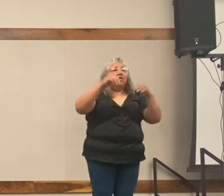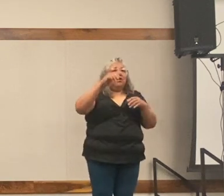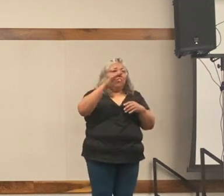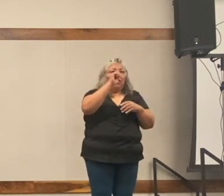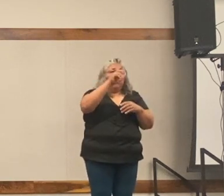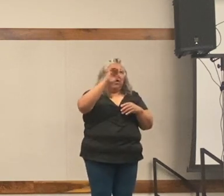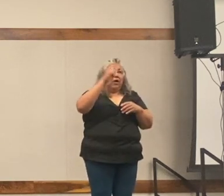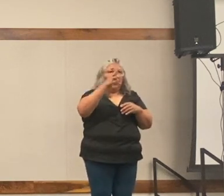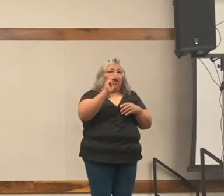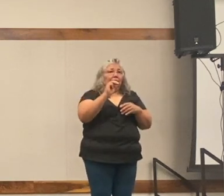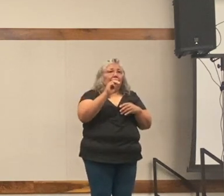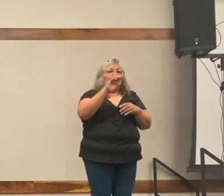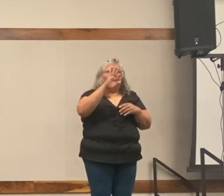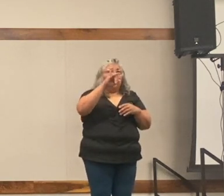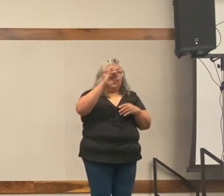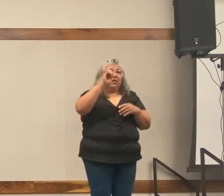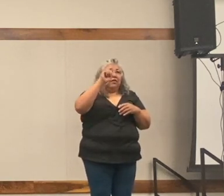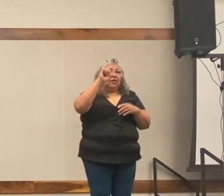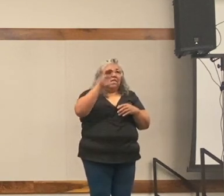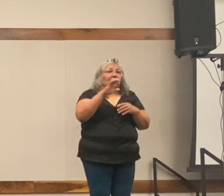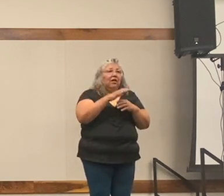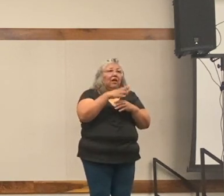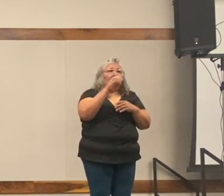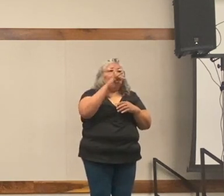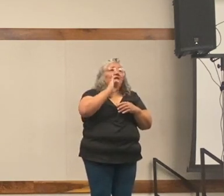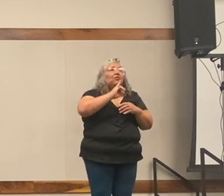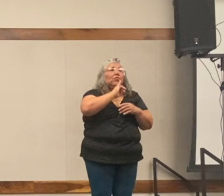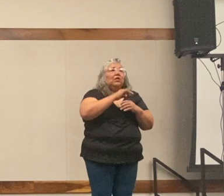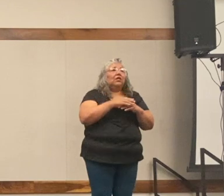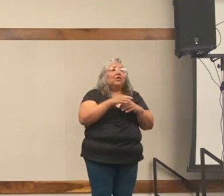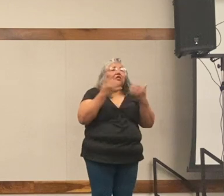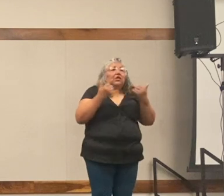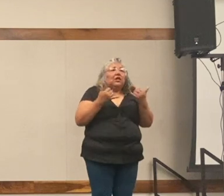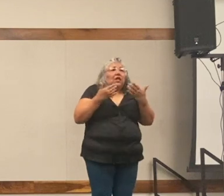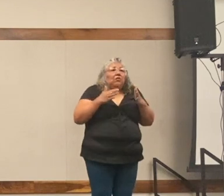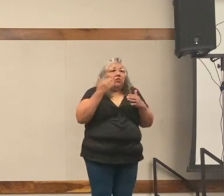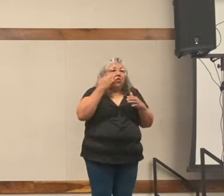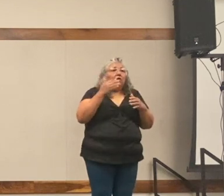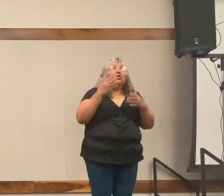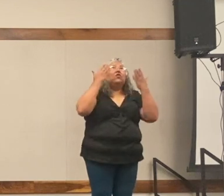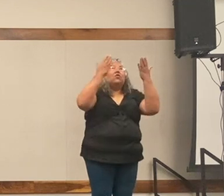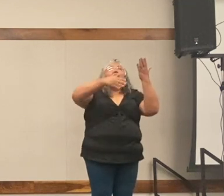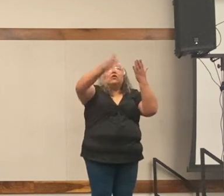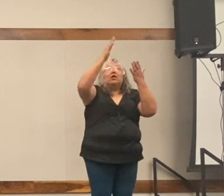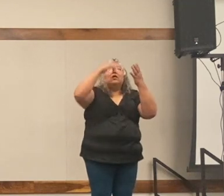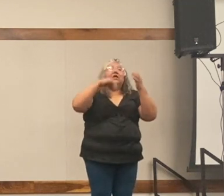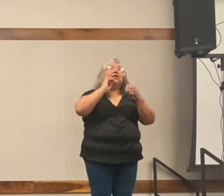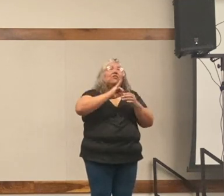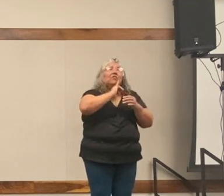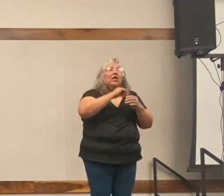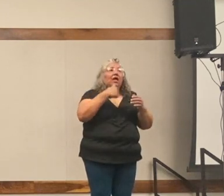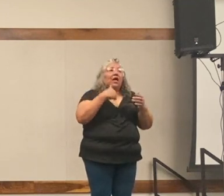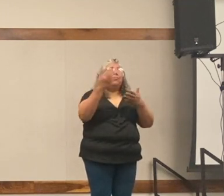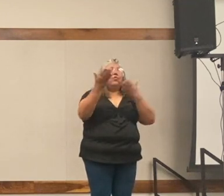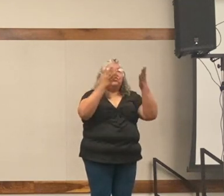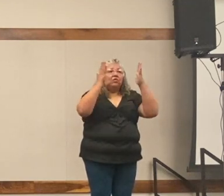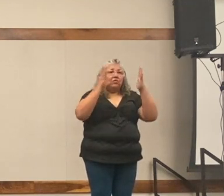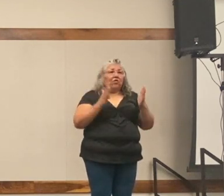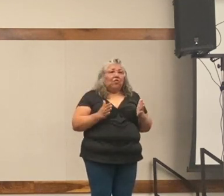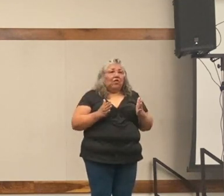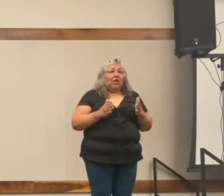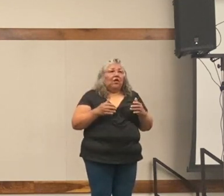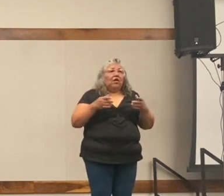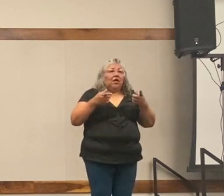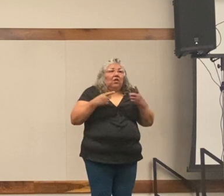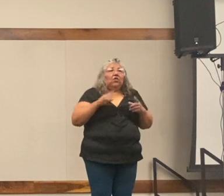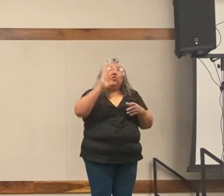Abraham, Isaac, and Israel, today let it be known that you are God in Israel and I am your servant. And at